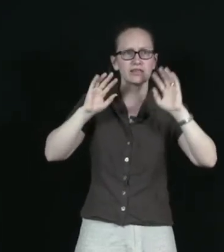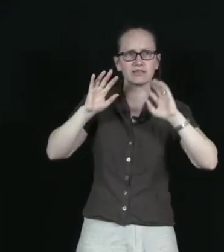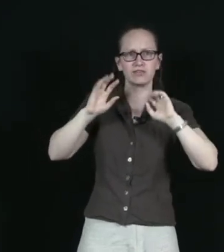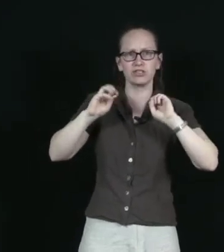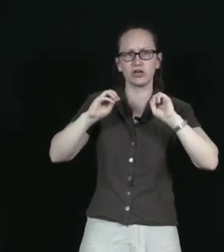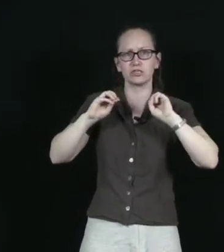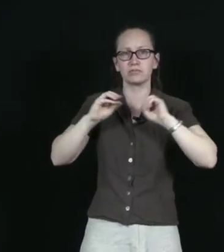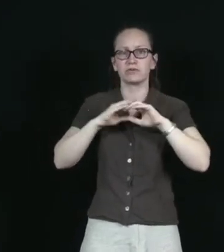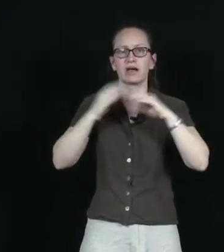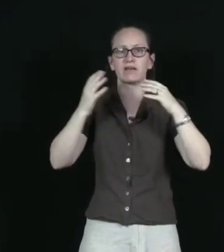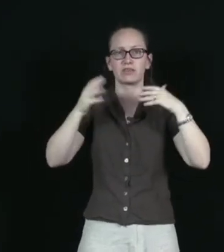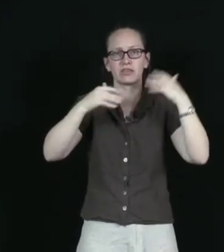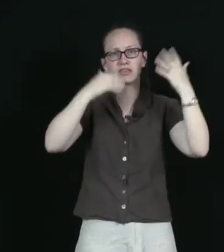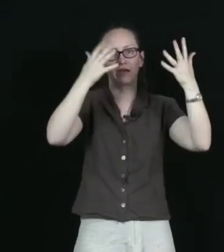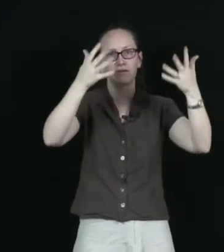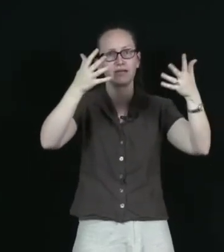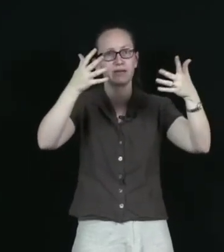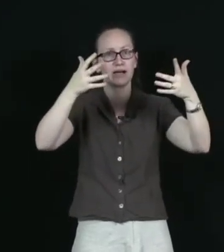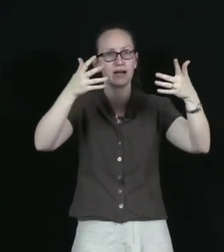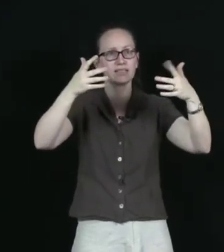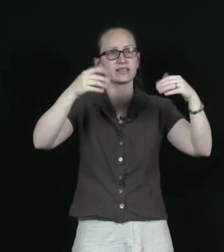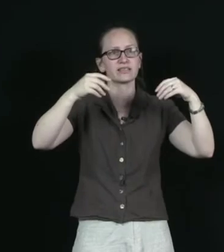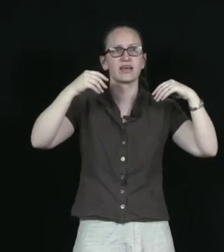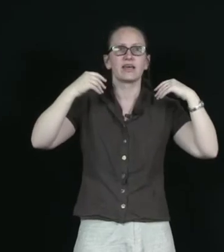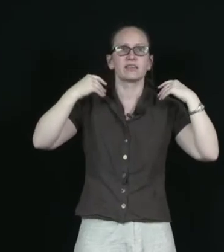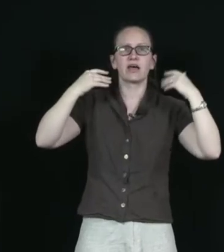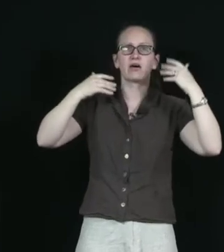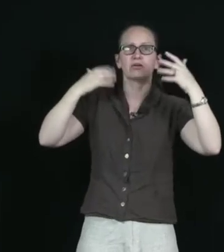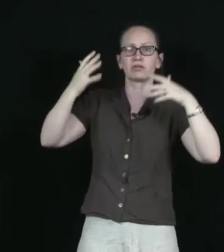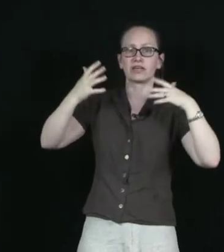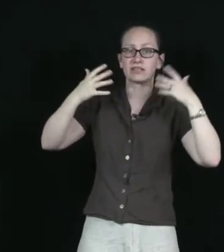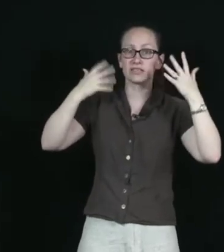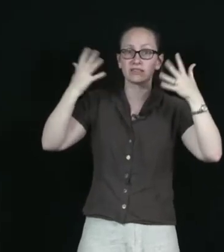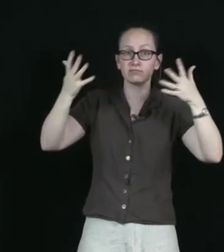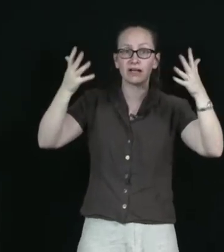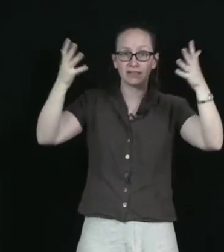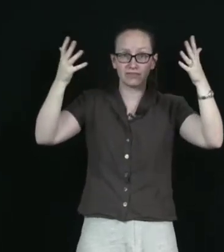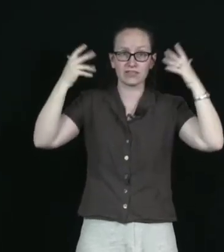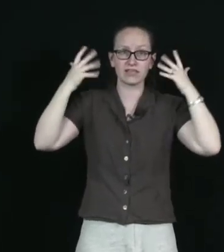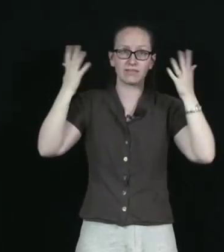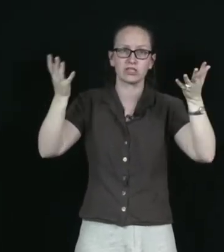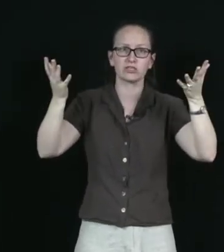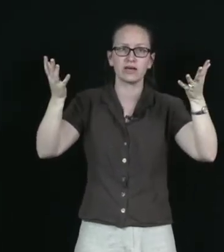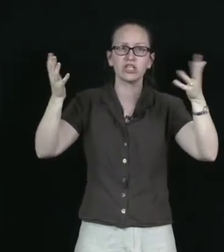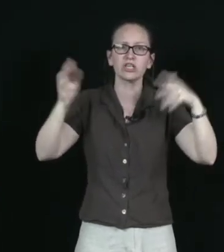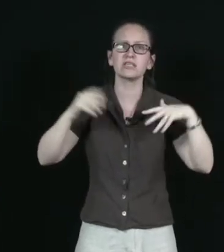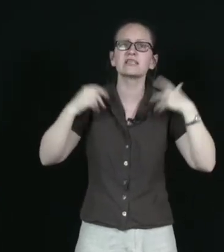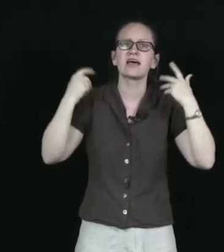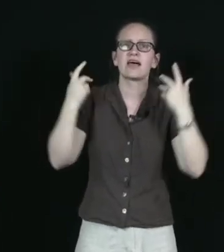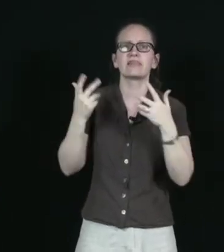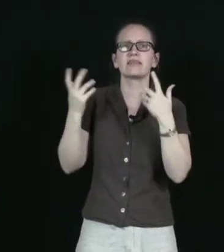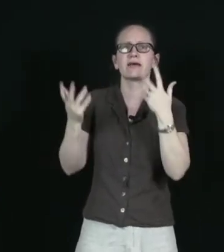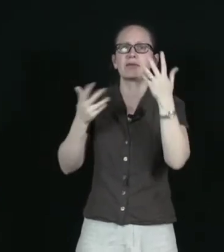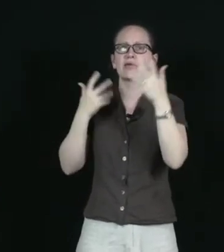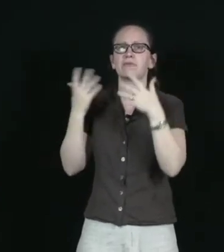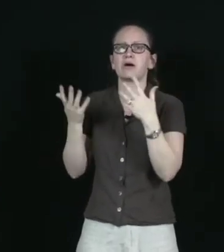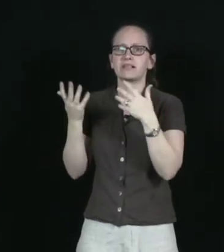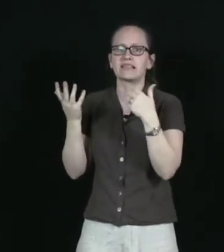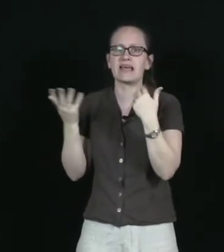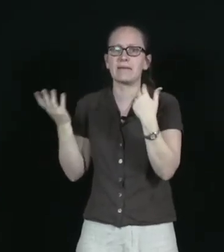these videos will cover the theory behind it, they'll look at relevant demonstrations, and then there'll be worked